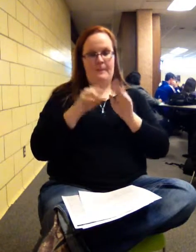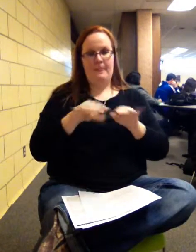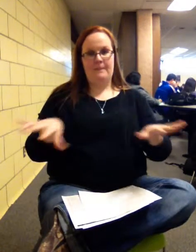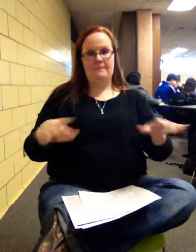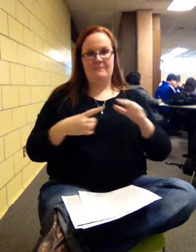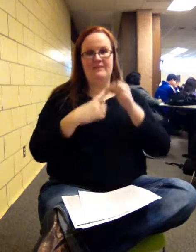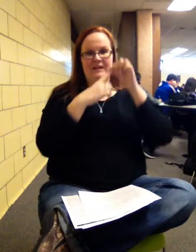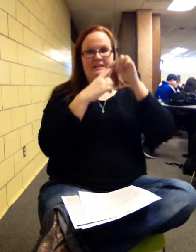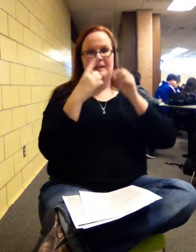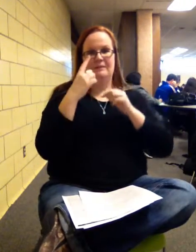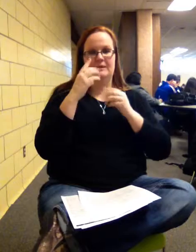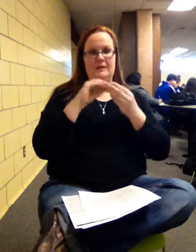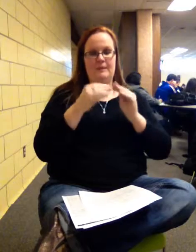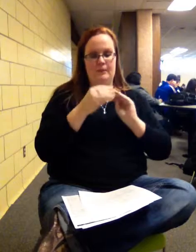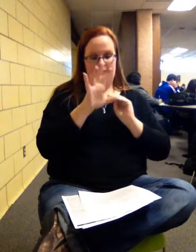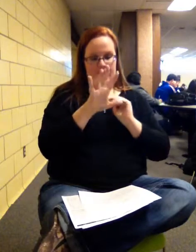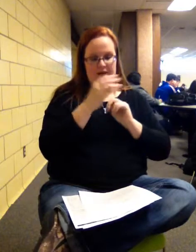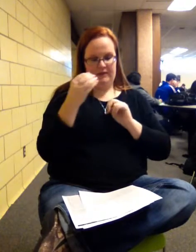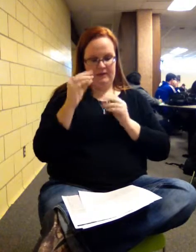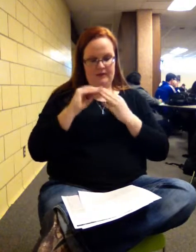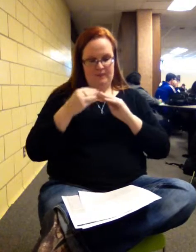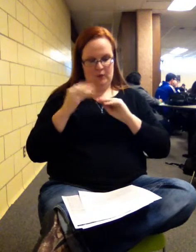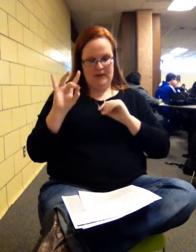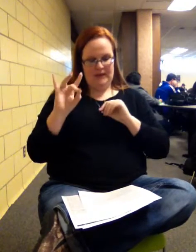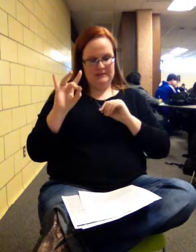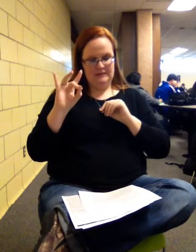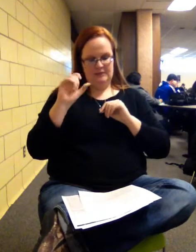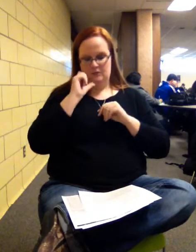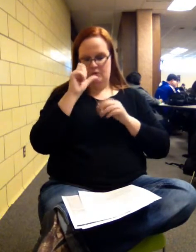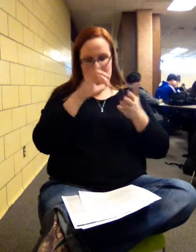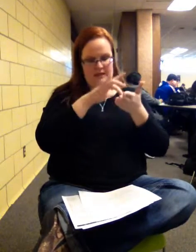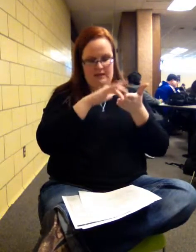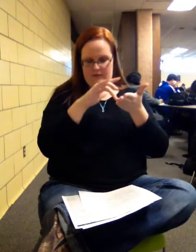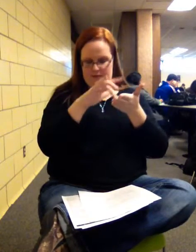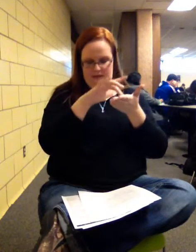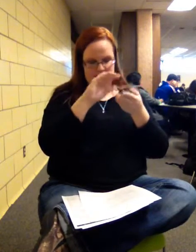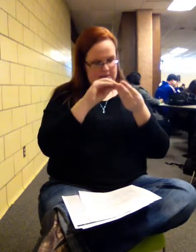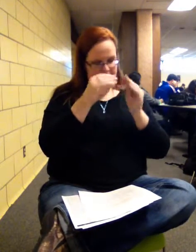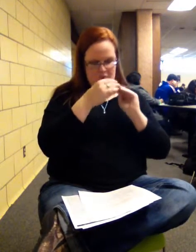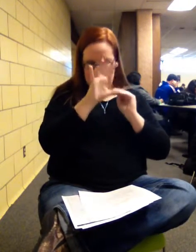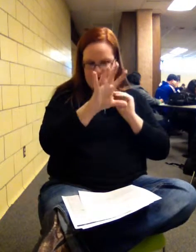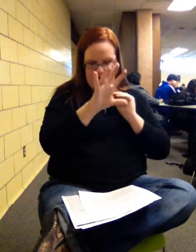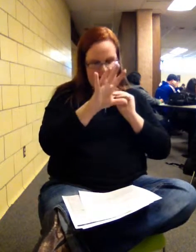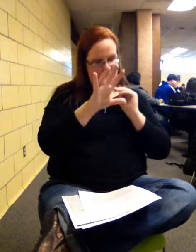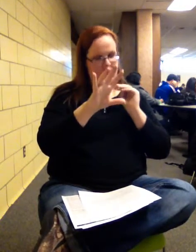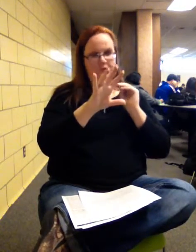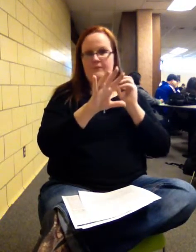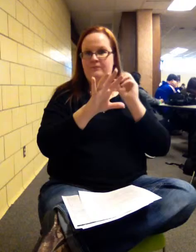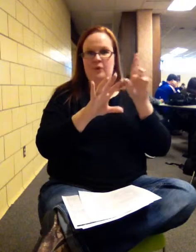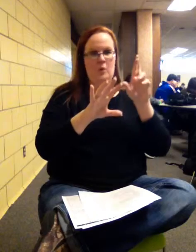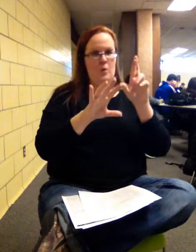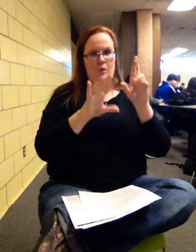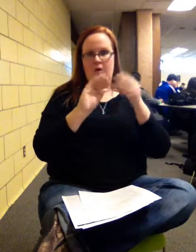and number 8. So don't calculate number 5 or number 8 on that chapter 3 handout. Cross those